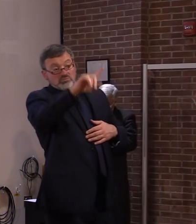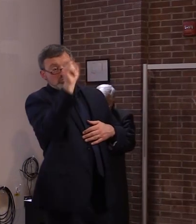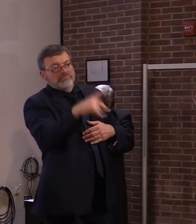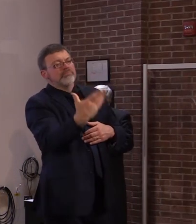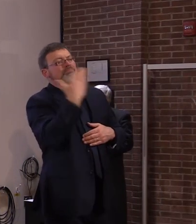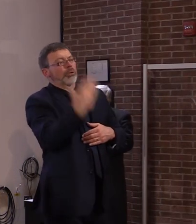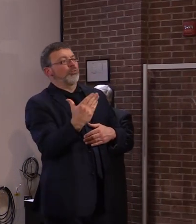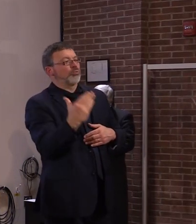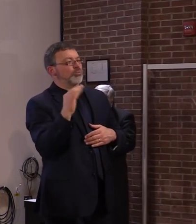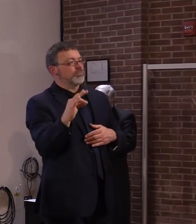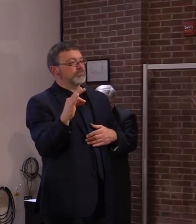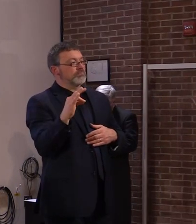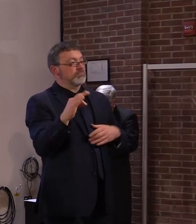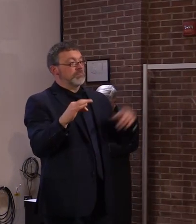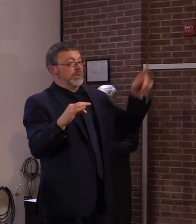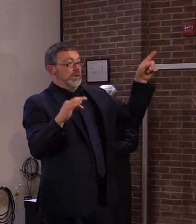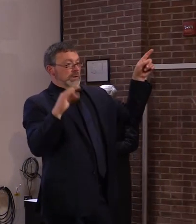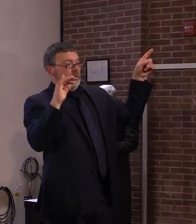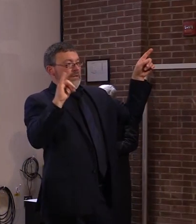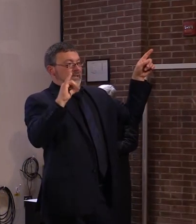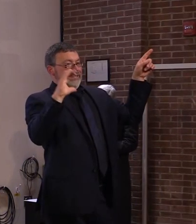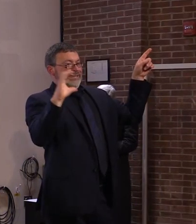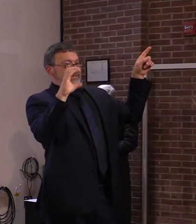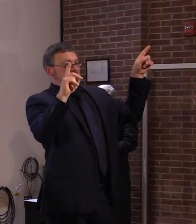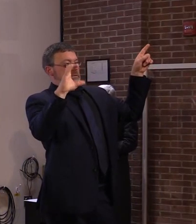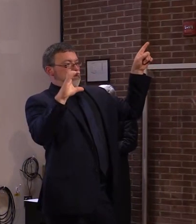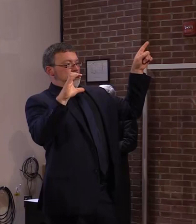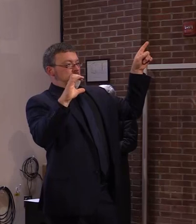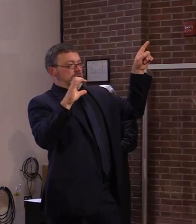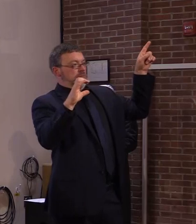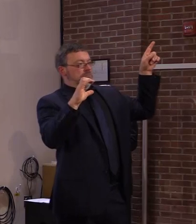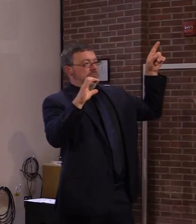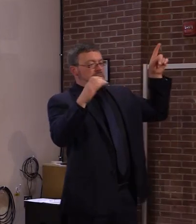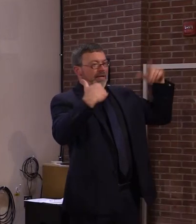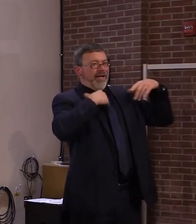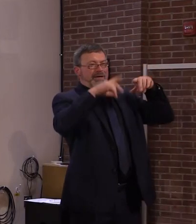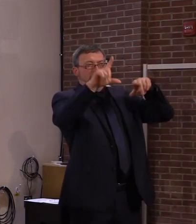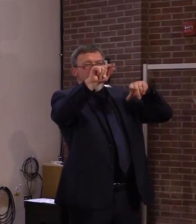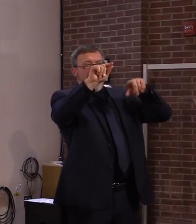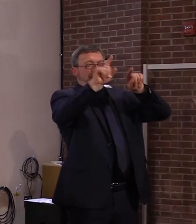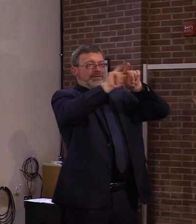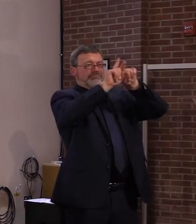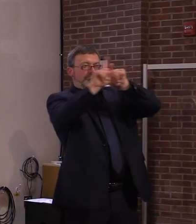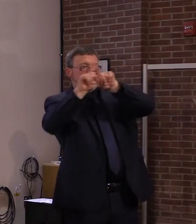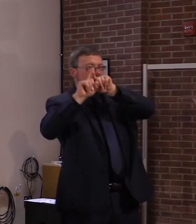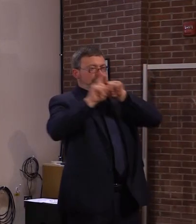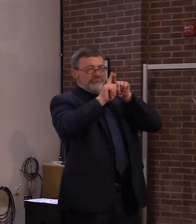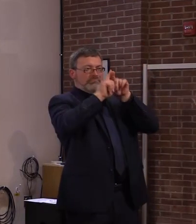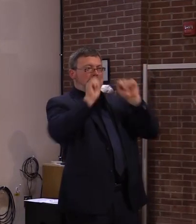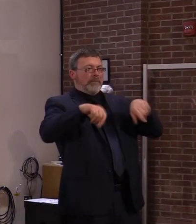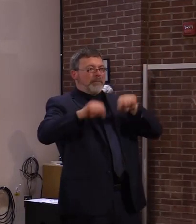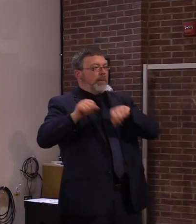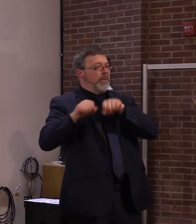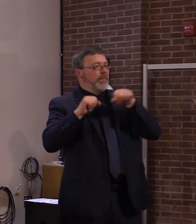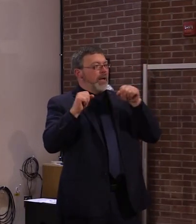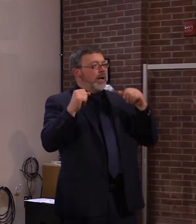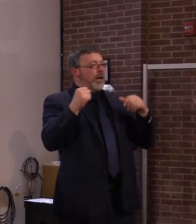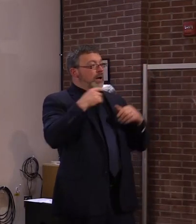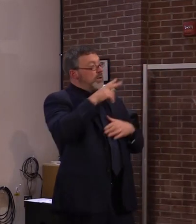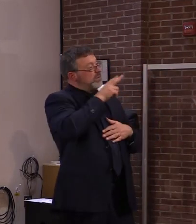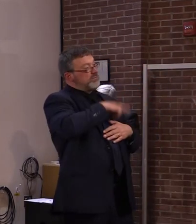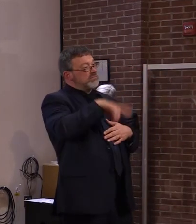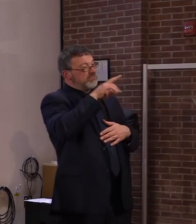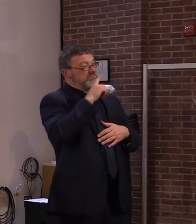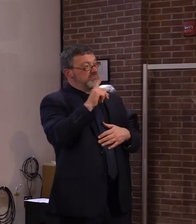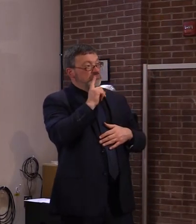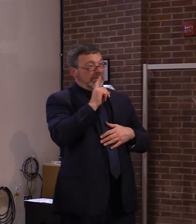puts together about 20 different models. I don't believe any of those models at this point game out different